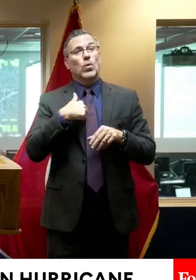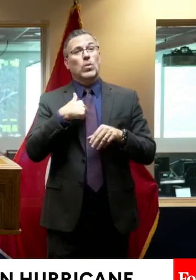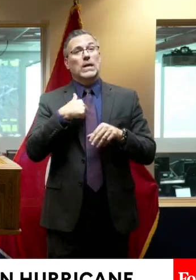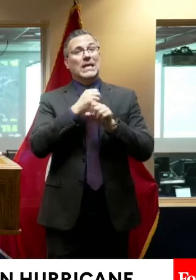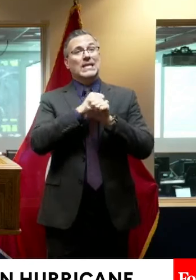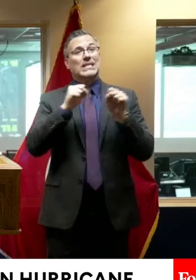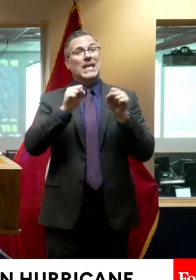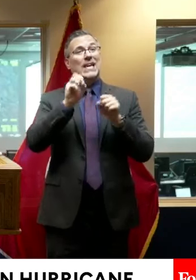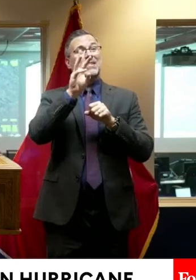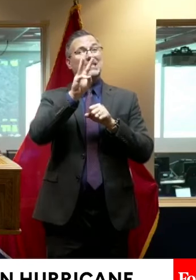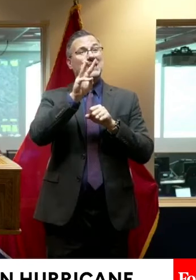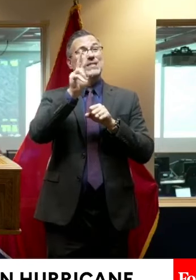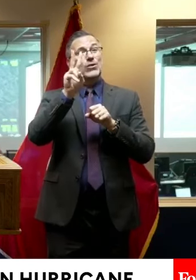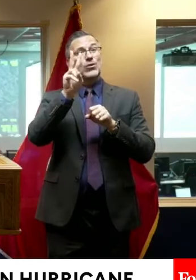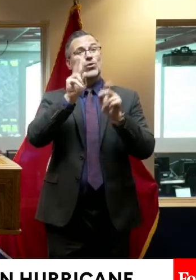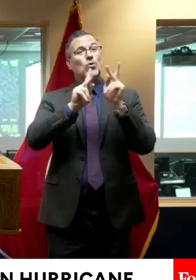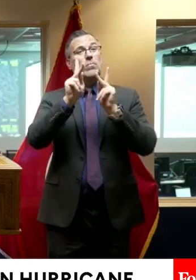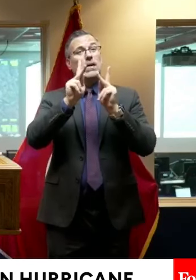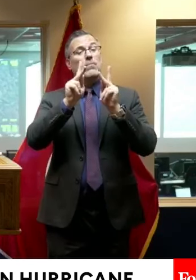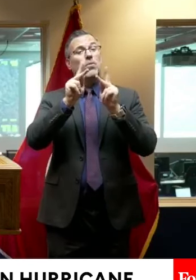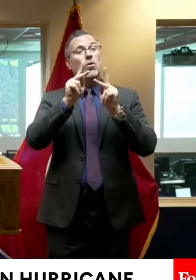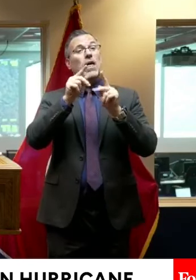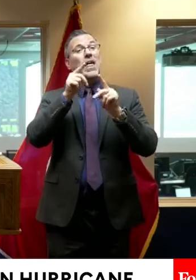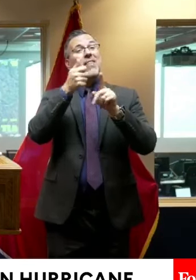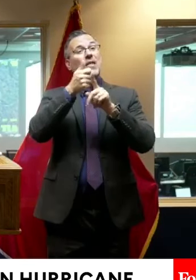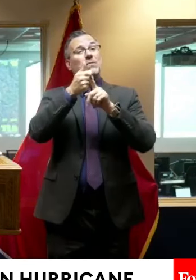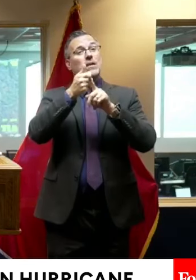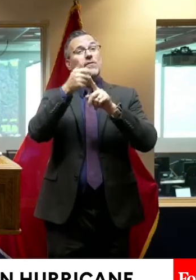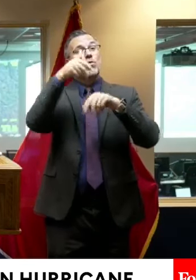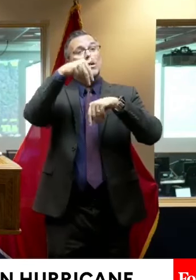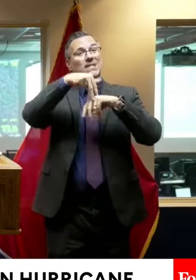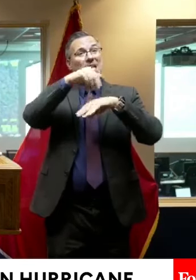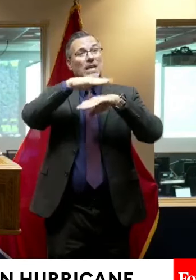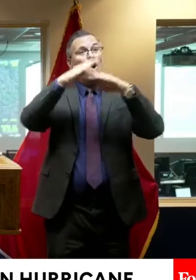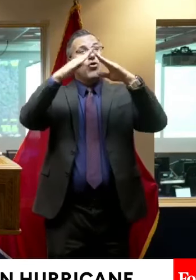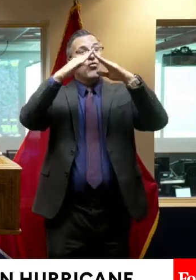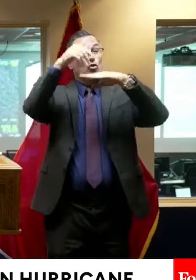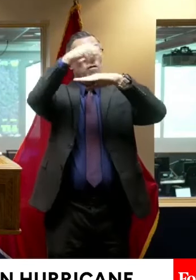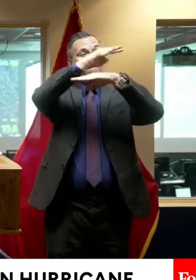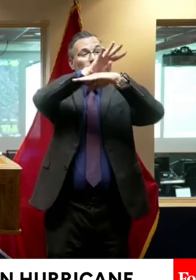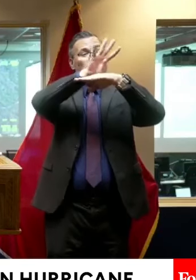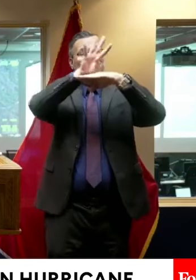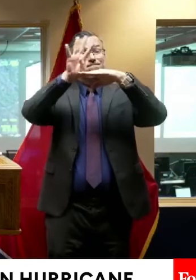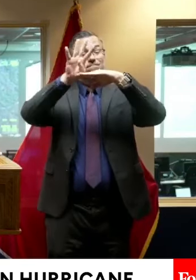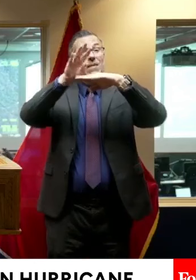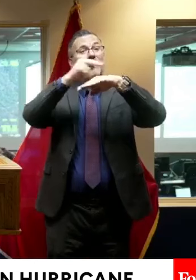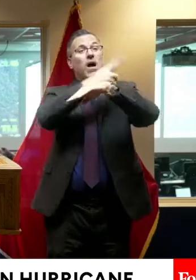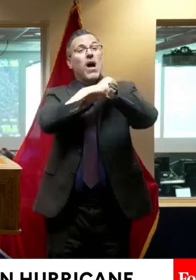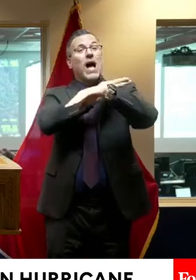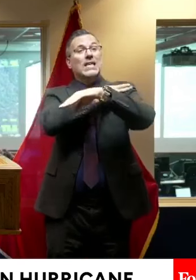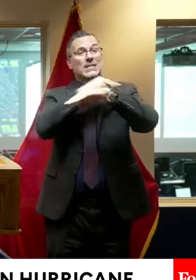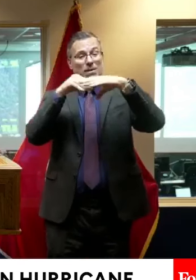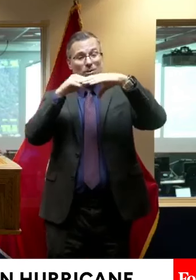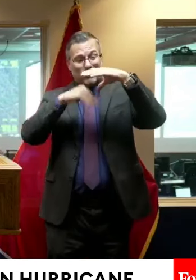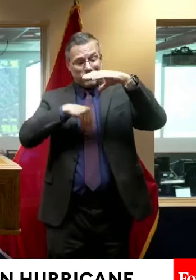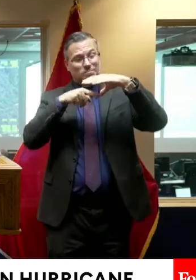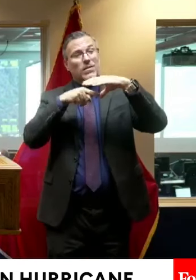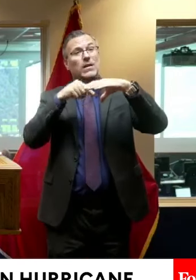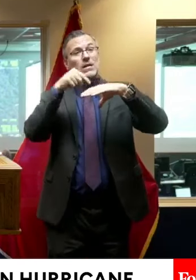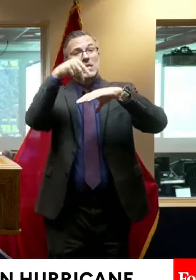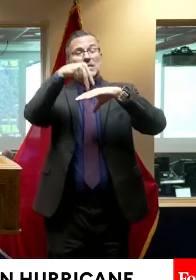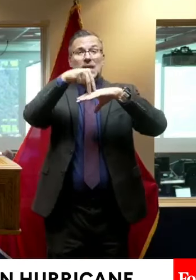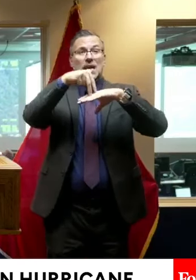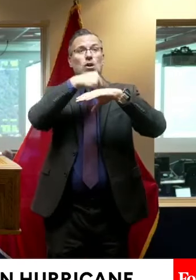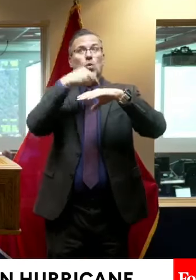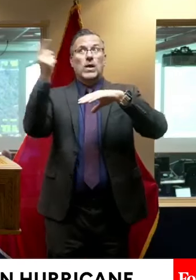roof of a hospital in what seemed to be an unlikely rescue situation, and that was the effort of a lot of folks that